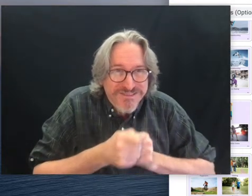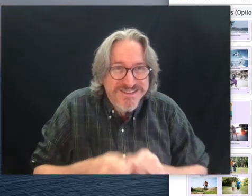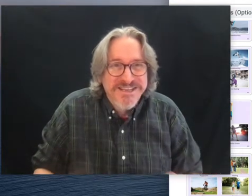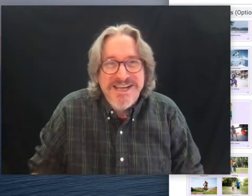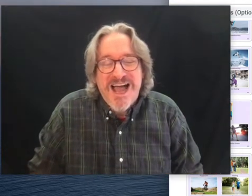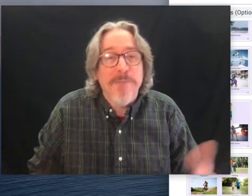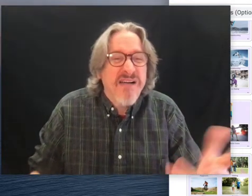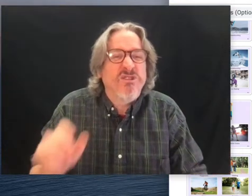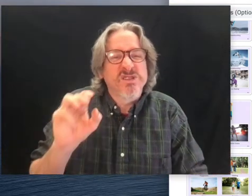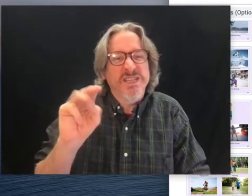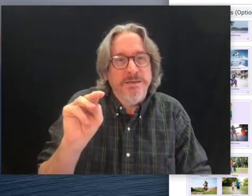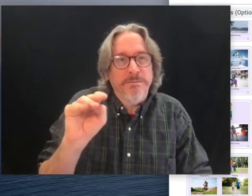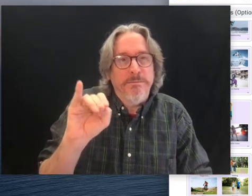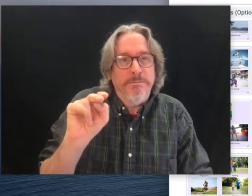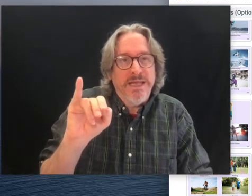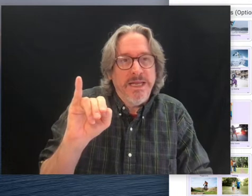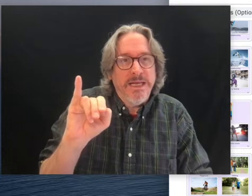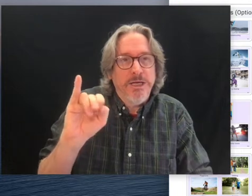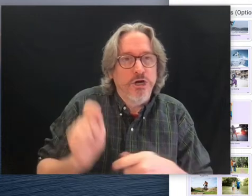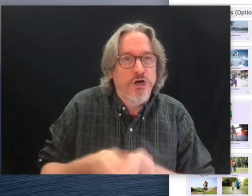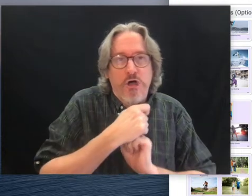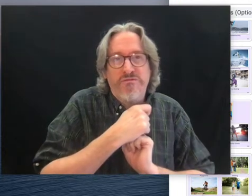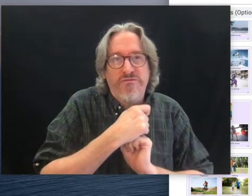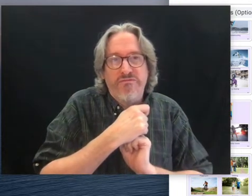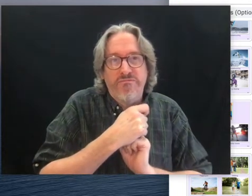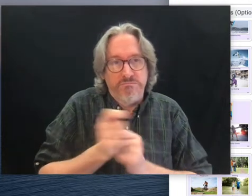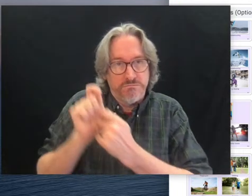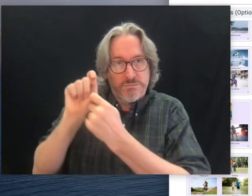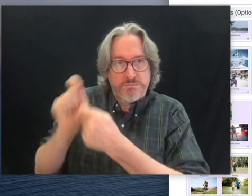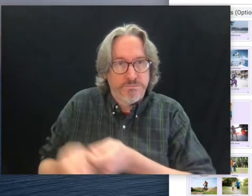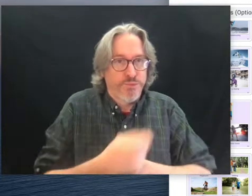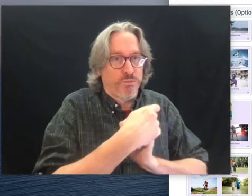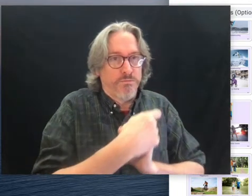golf. I've also seen mini golf.